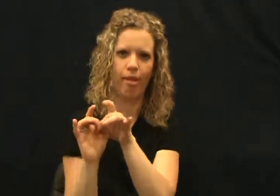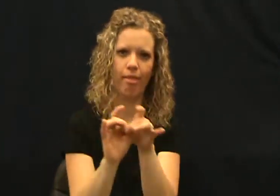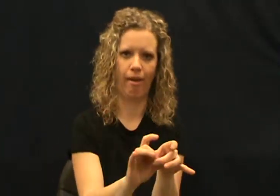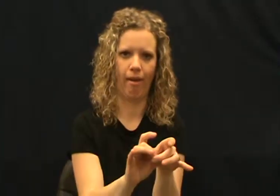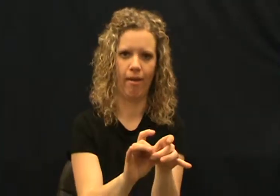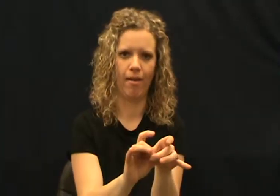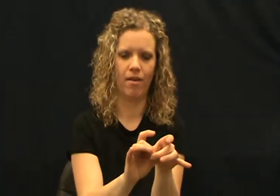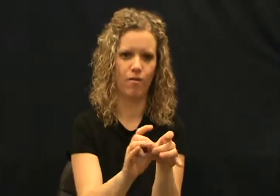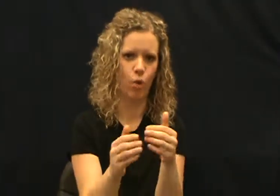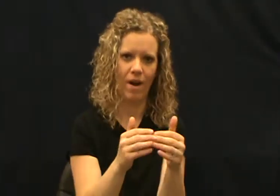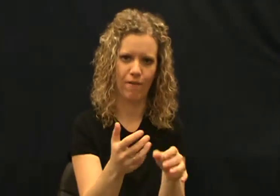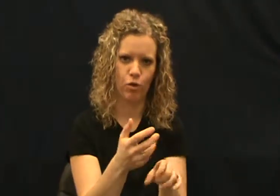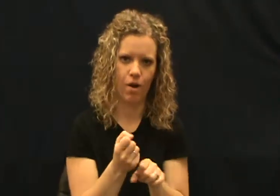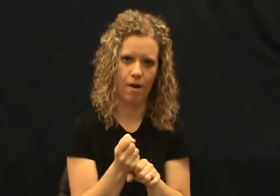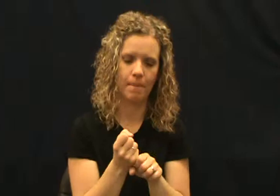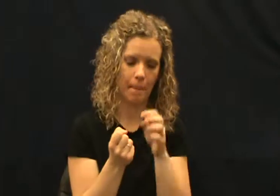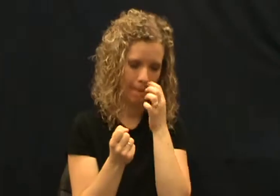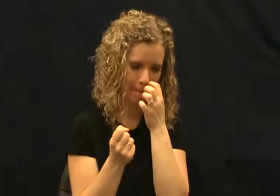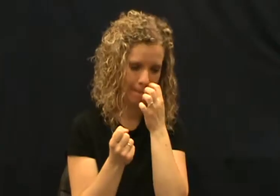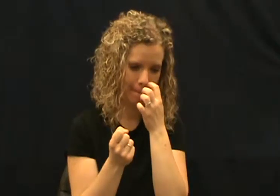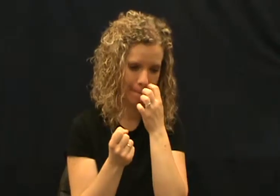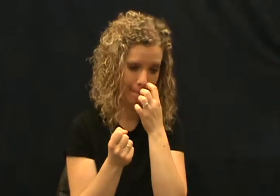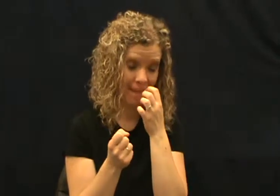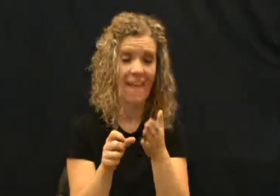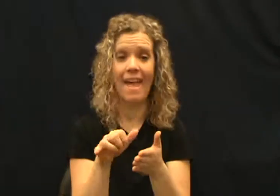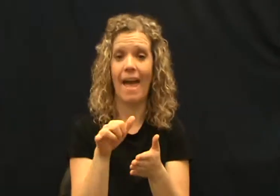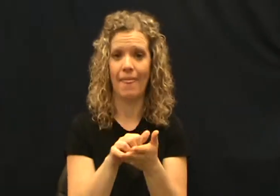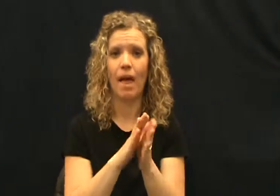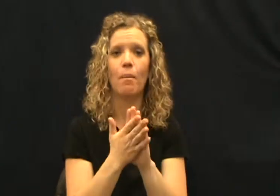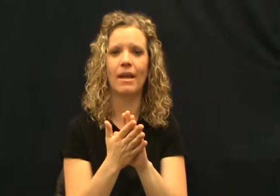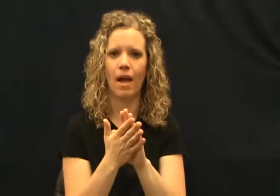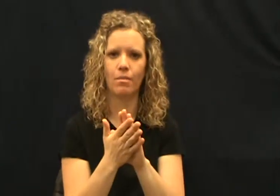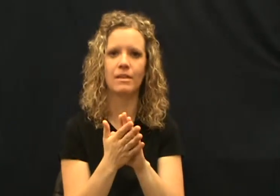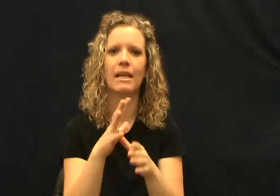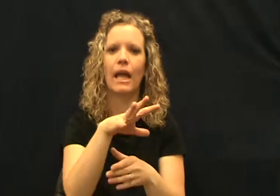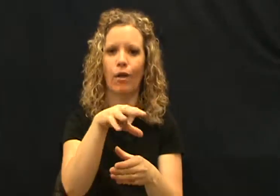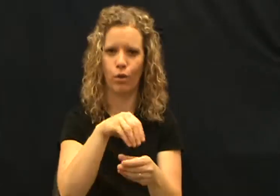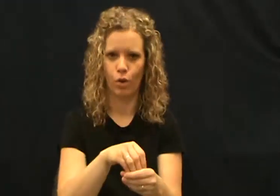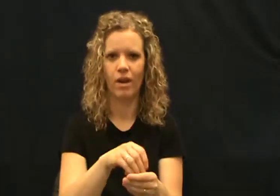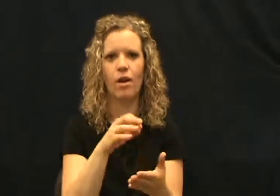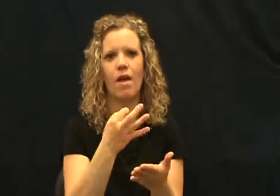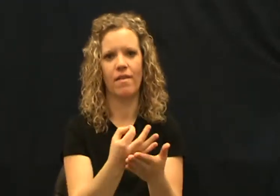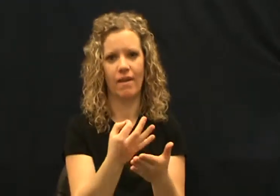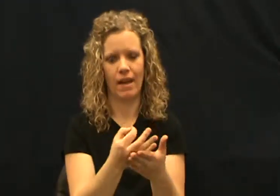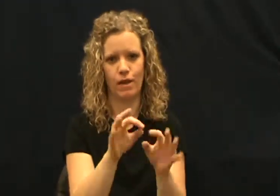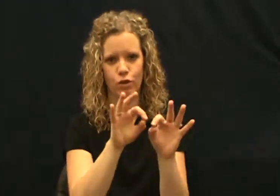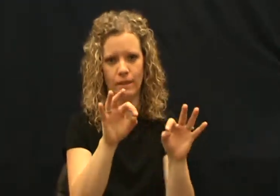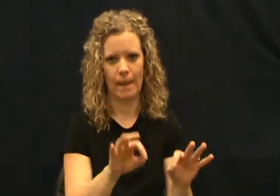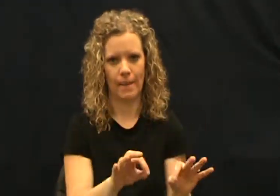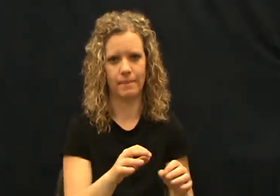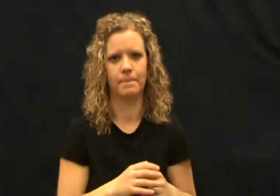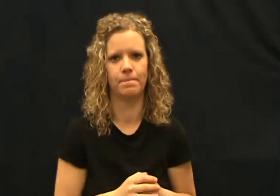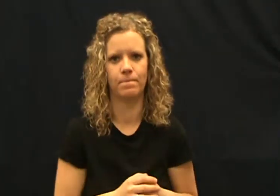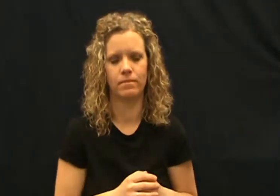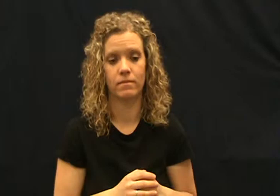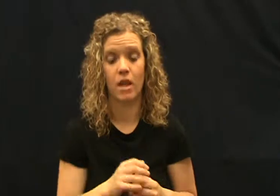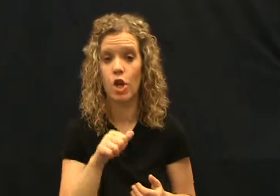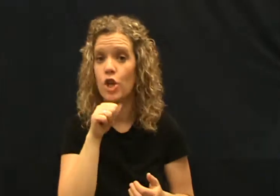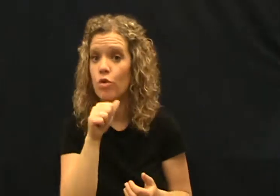acquired, and then that gets included in that financial statement as well. What does not get recorded? In this particular